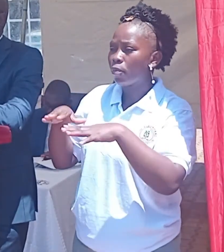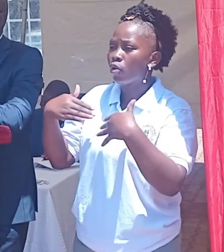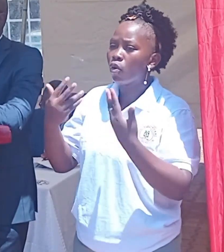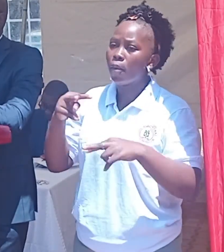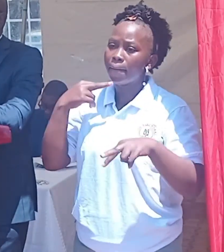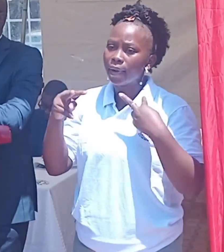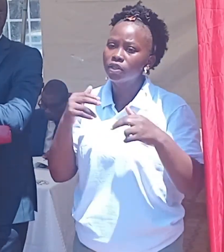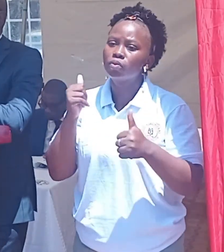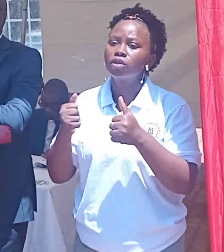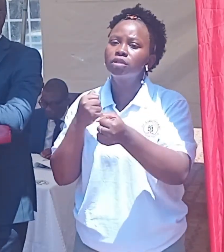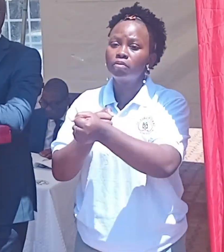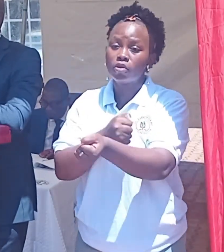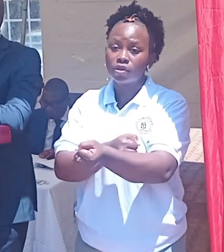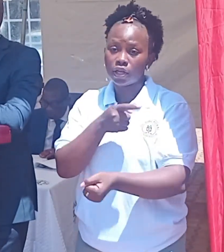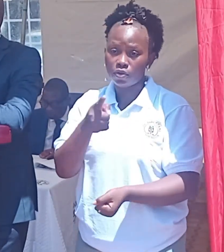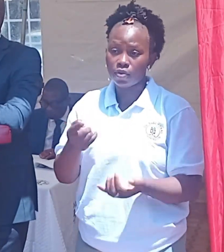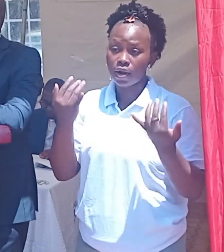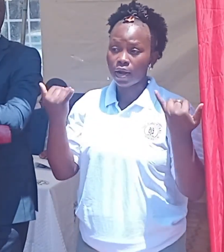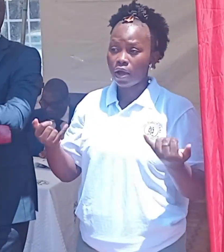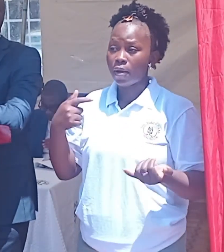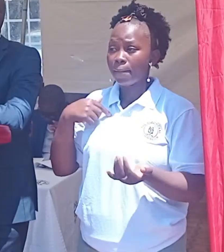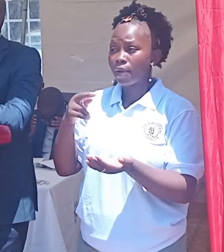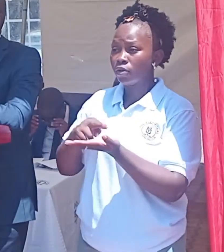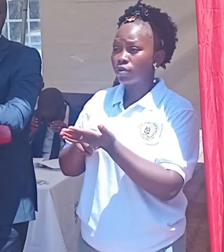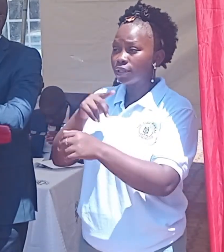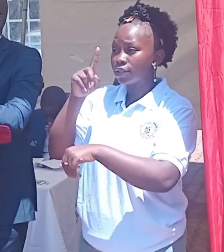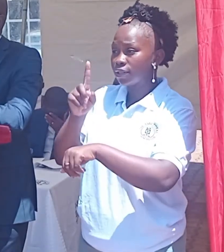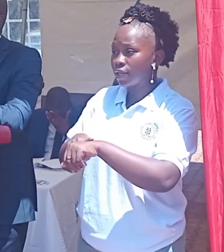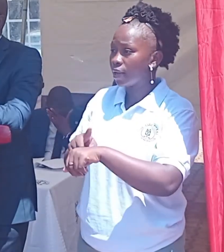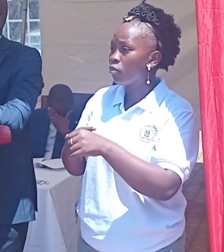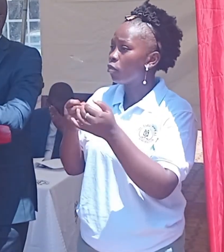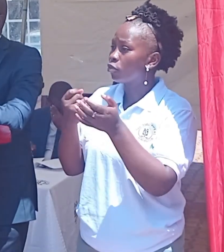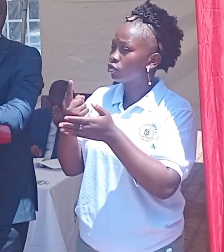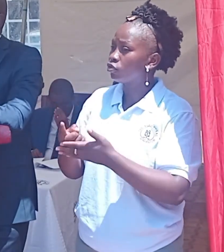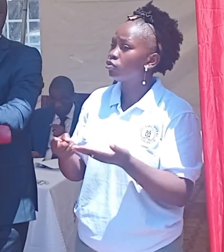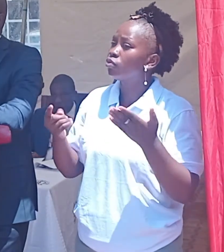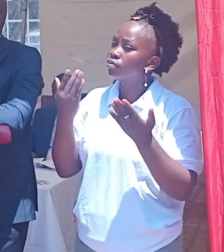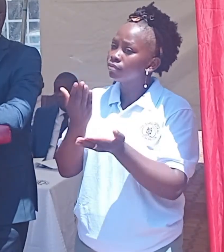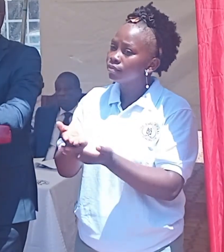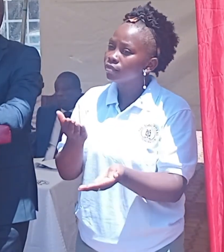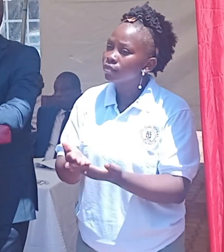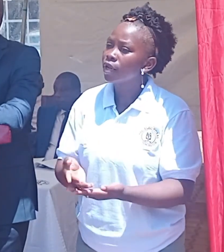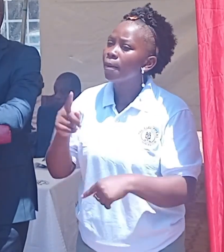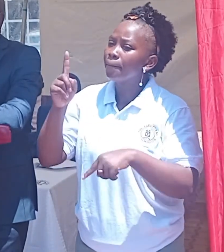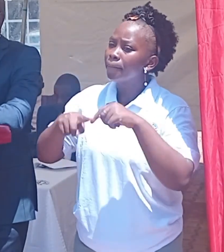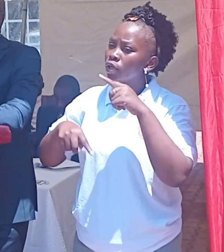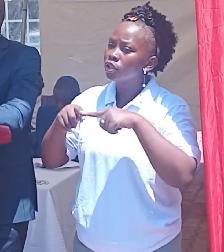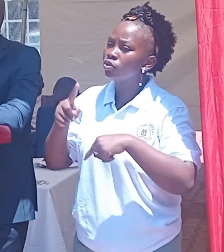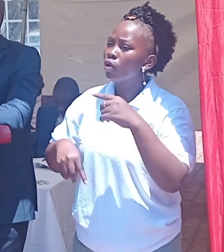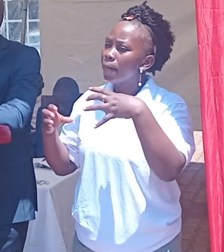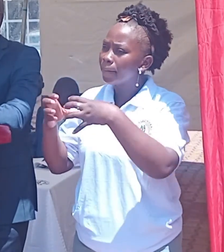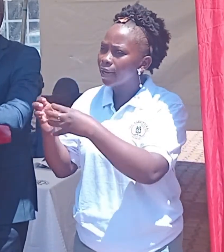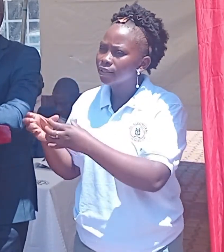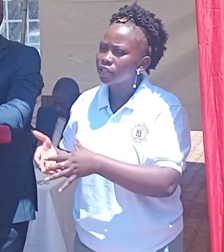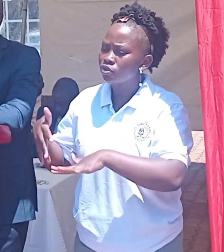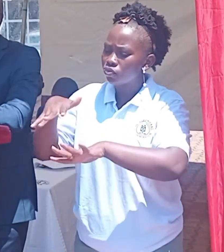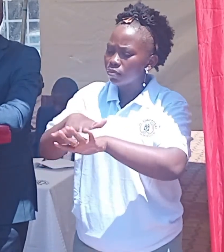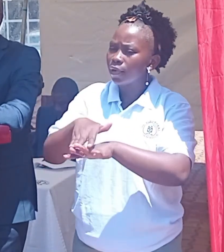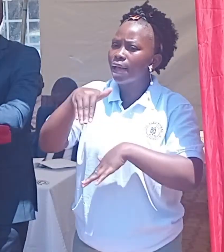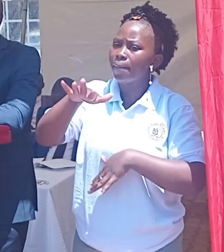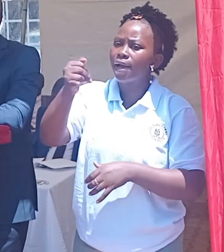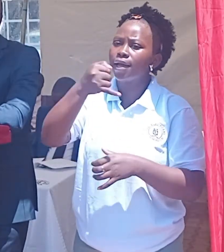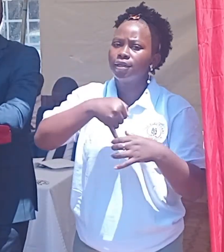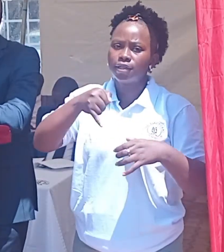political party. Let me take this juncture to appeal to political parties to streamline their internal